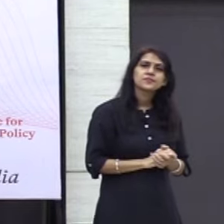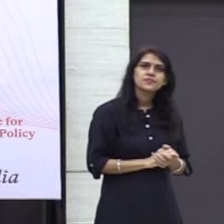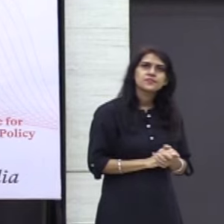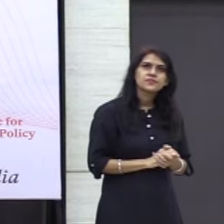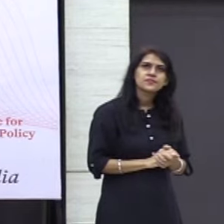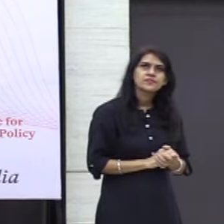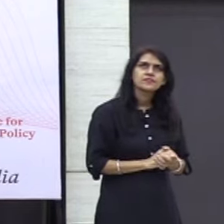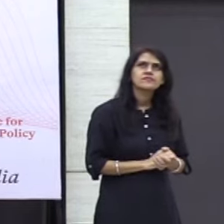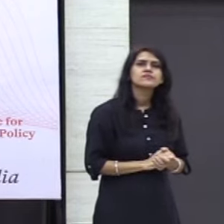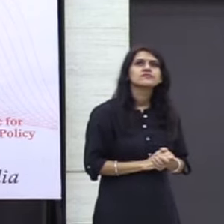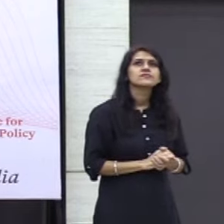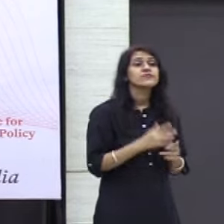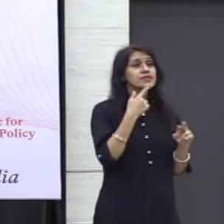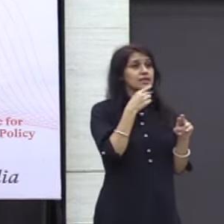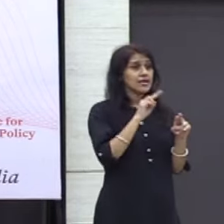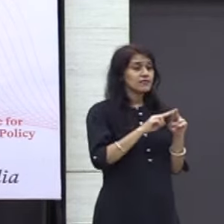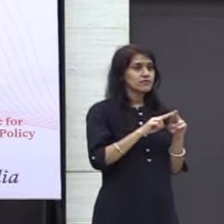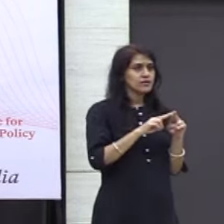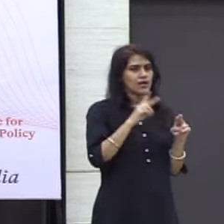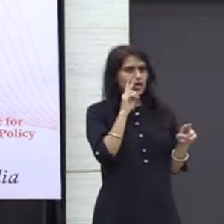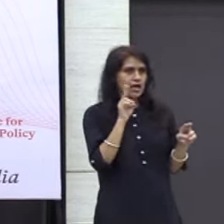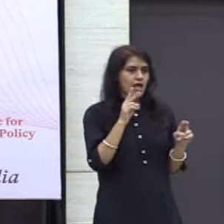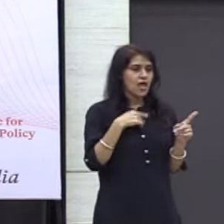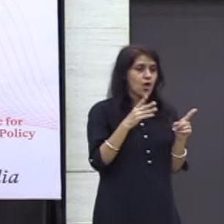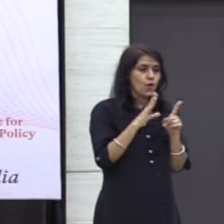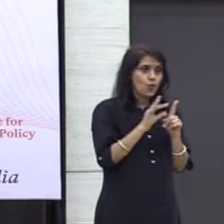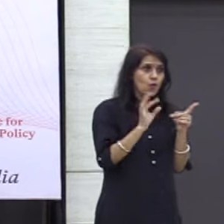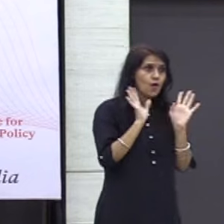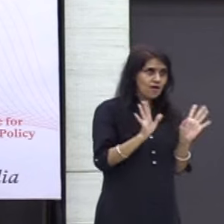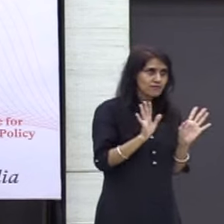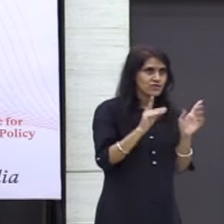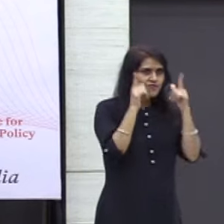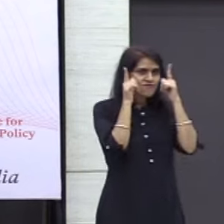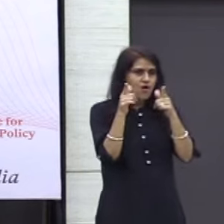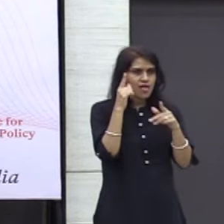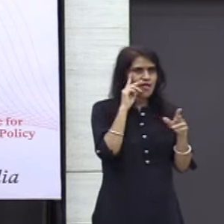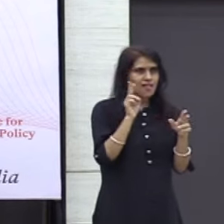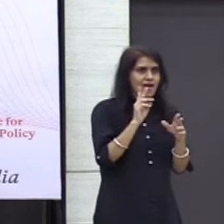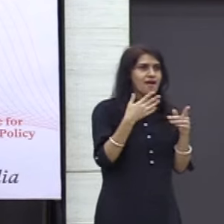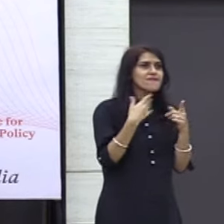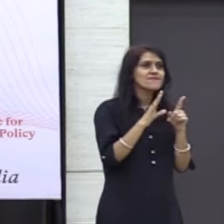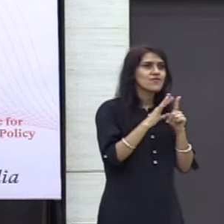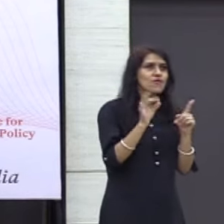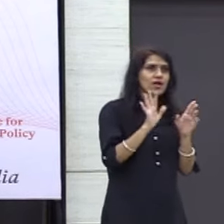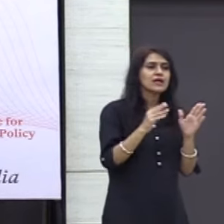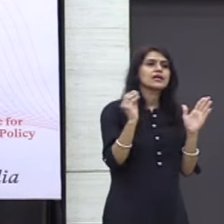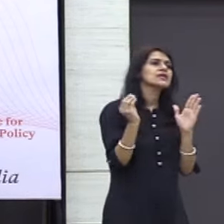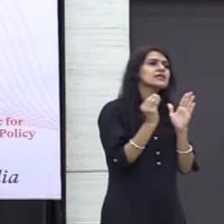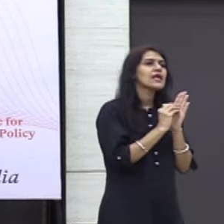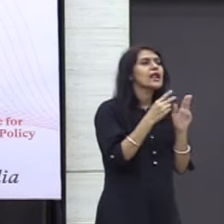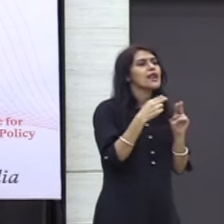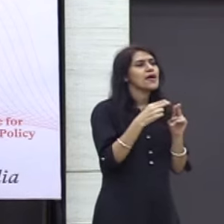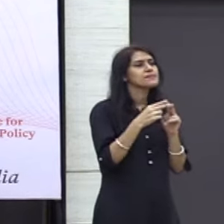If I commit a crime, say cheating, and cheating is a scheduled offense under the Prevention of Money Laundering